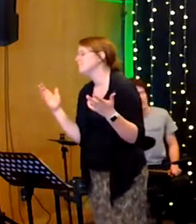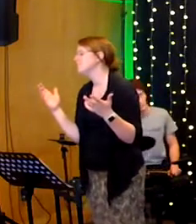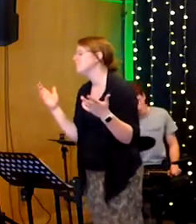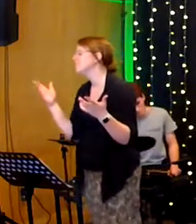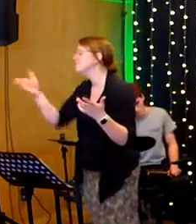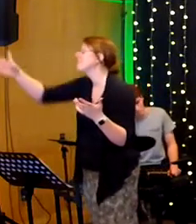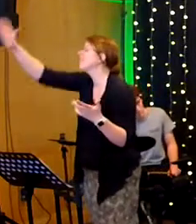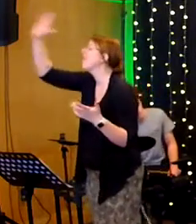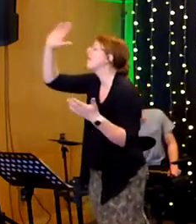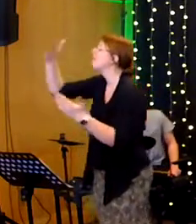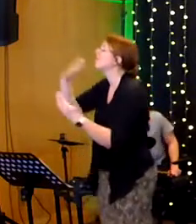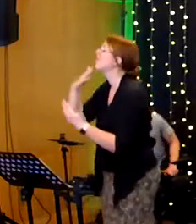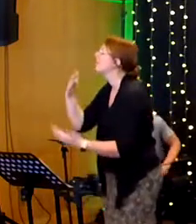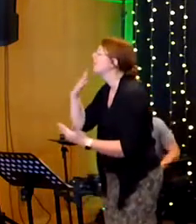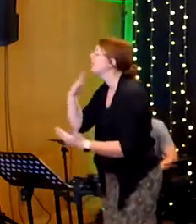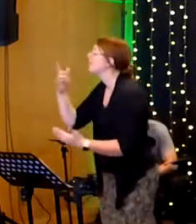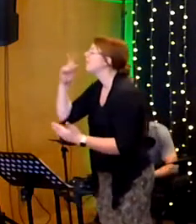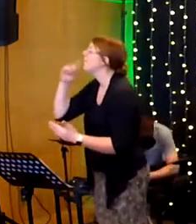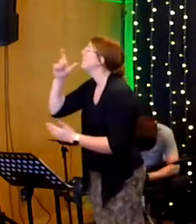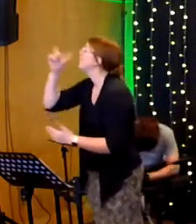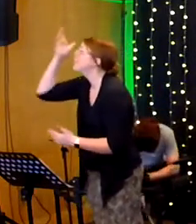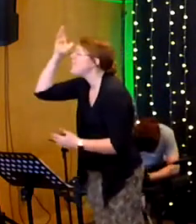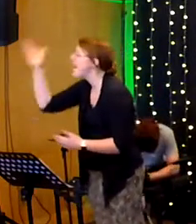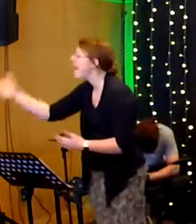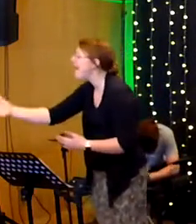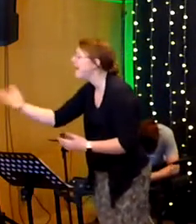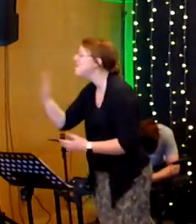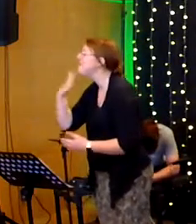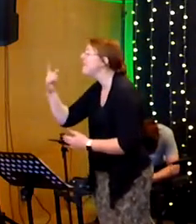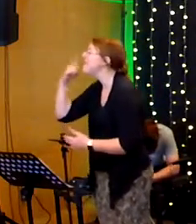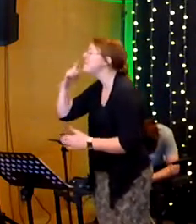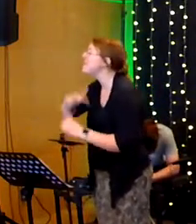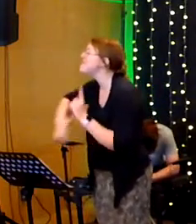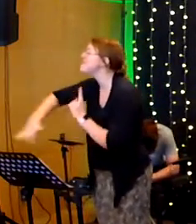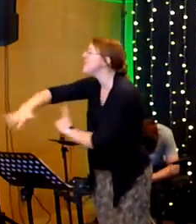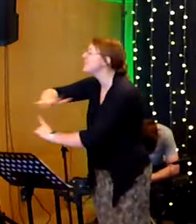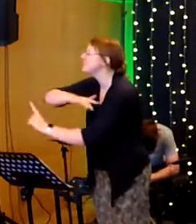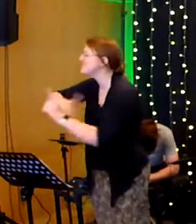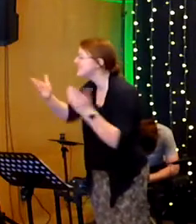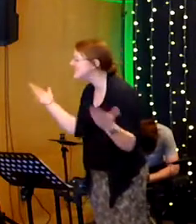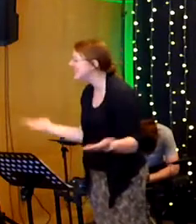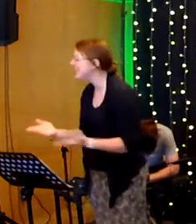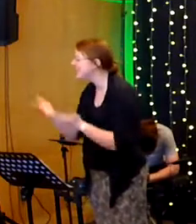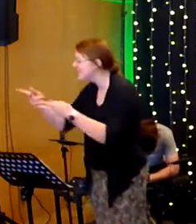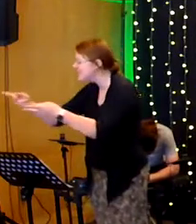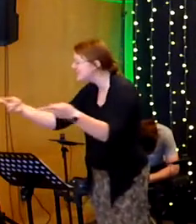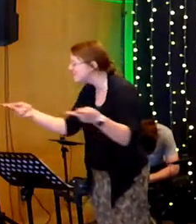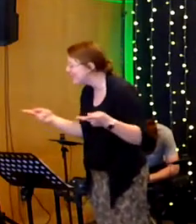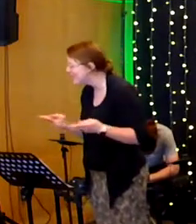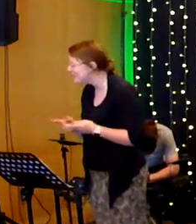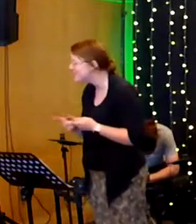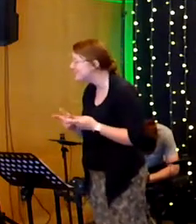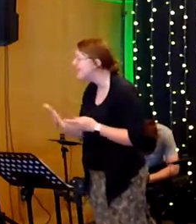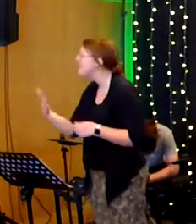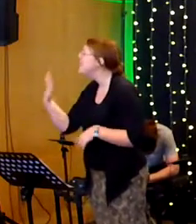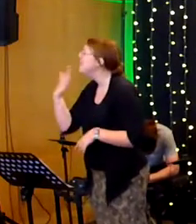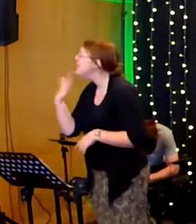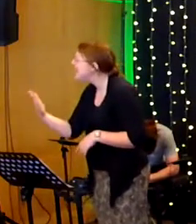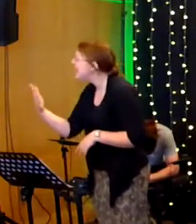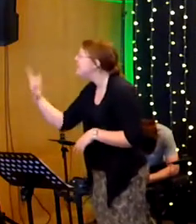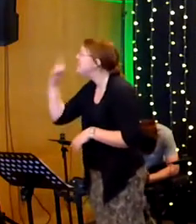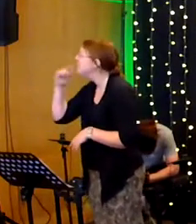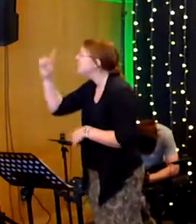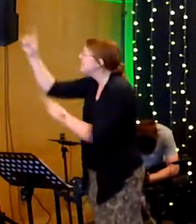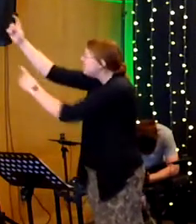We just thank you for who you are. We thank you for your presence here in this place. We thank you for the